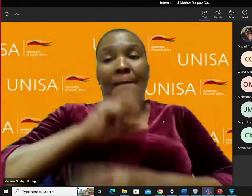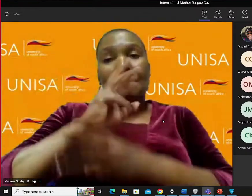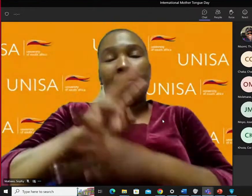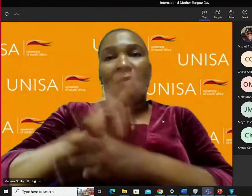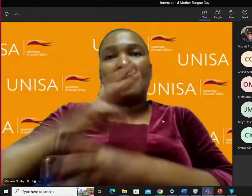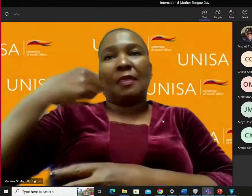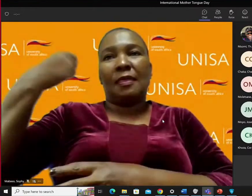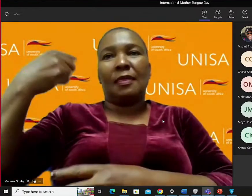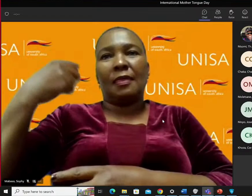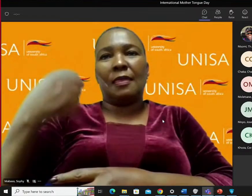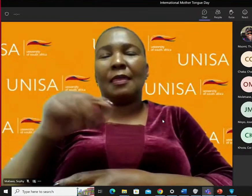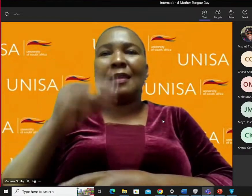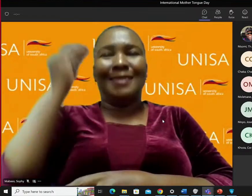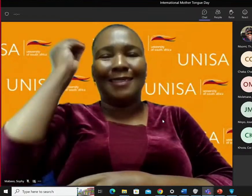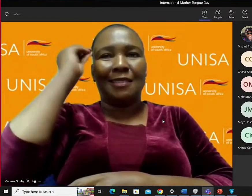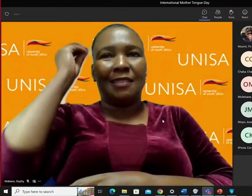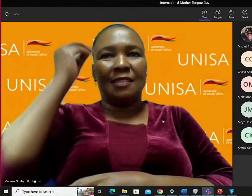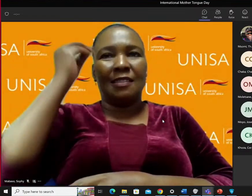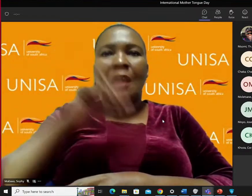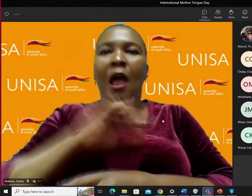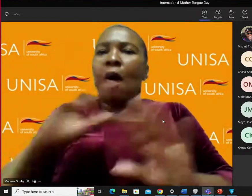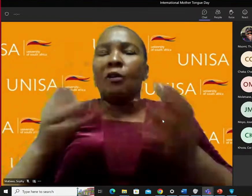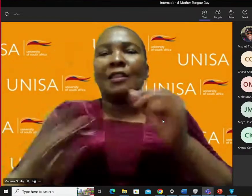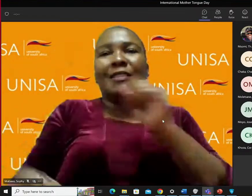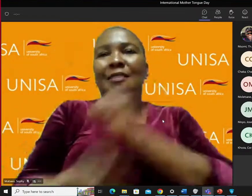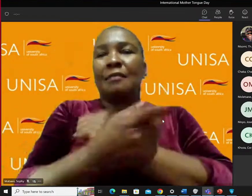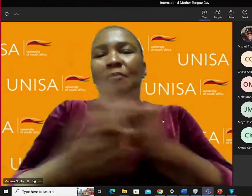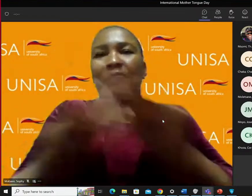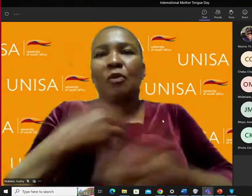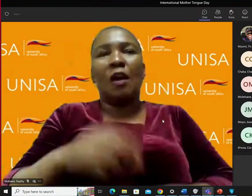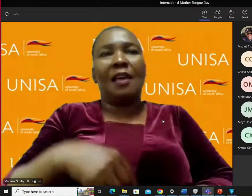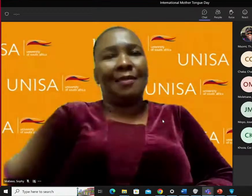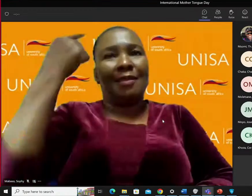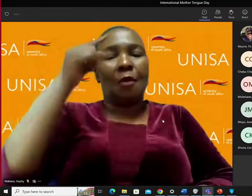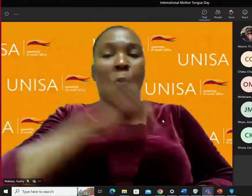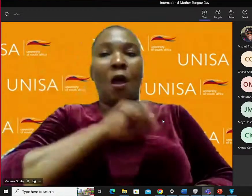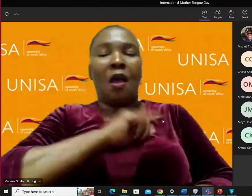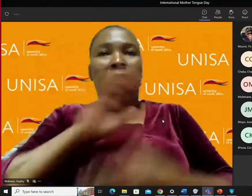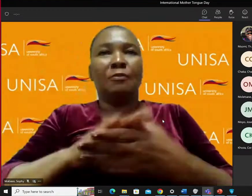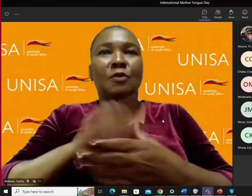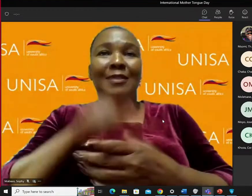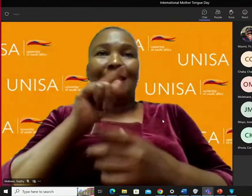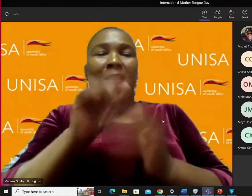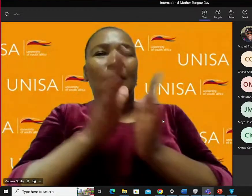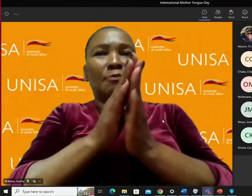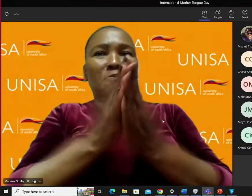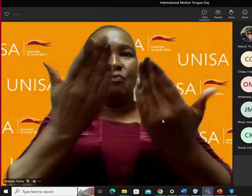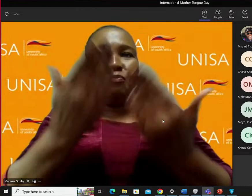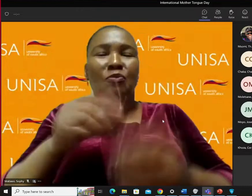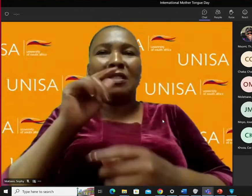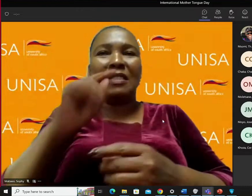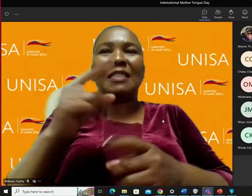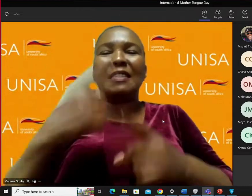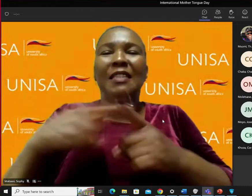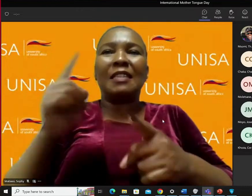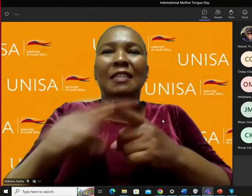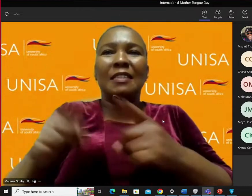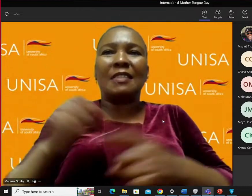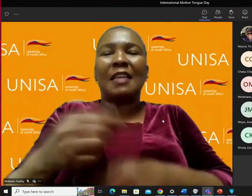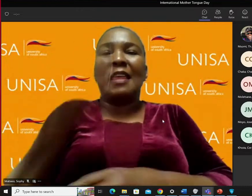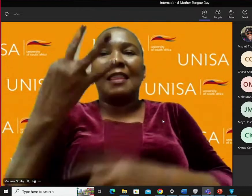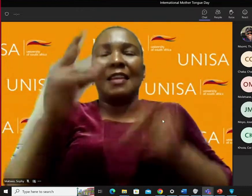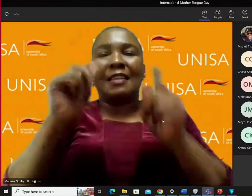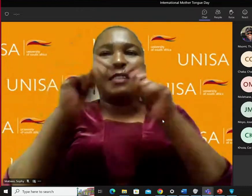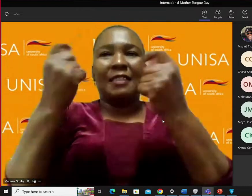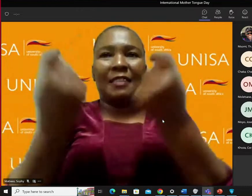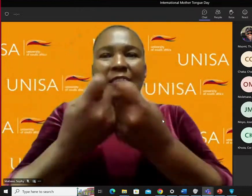it's very interesting how that happened. I think because this book is based on a game called Three Tins,